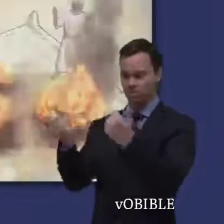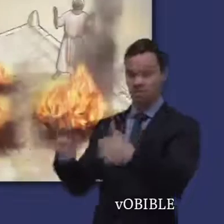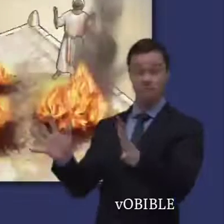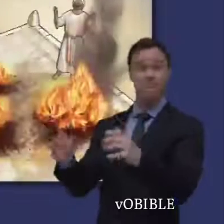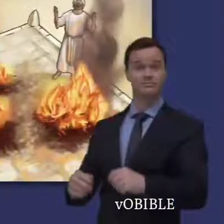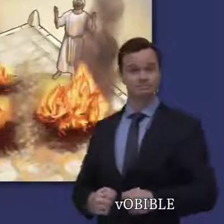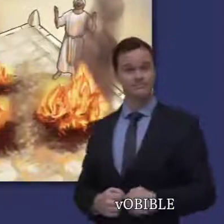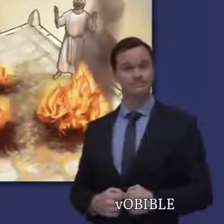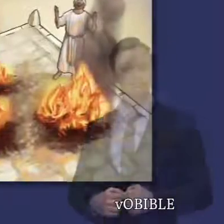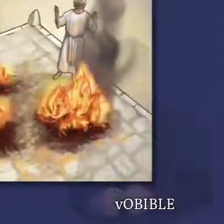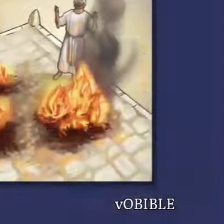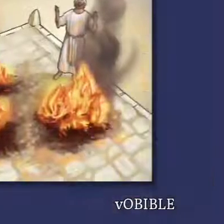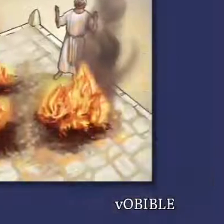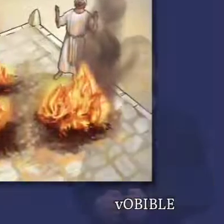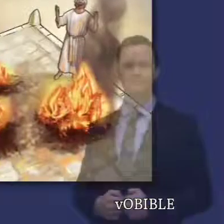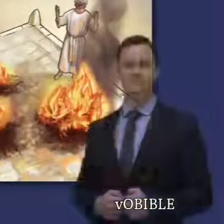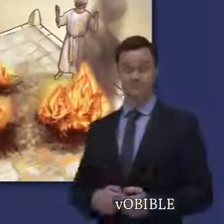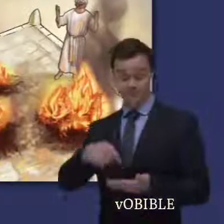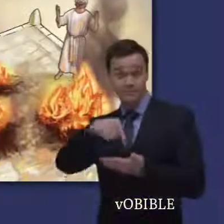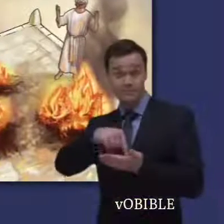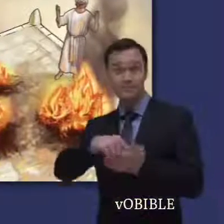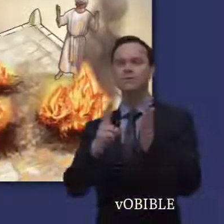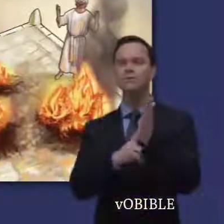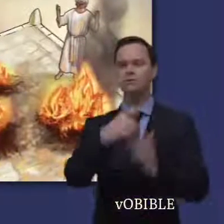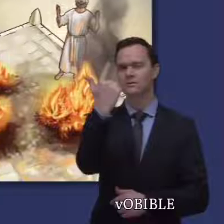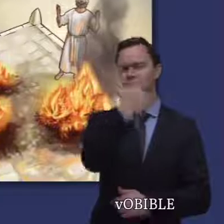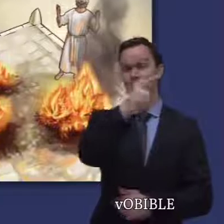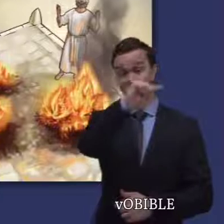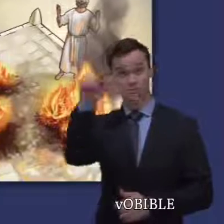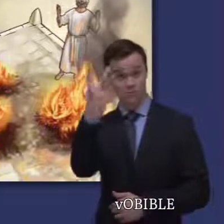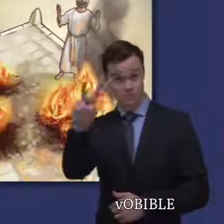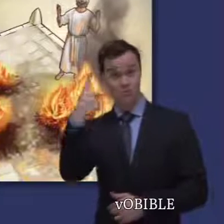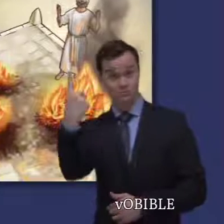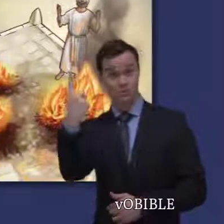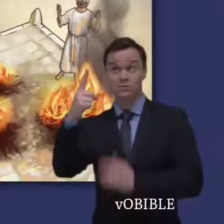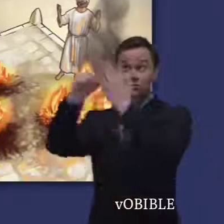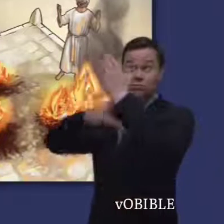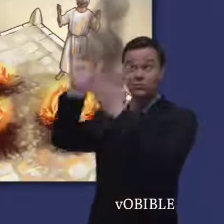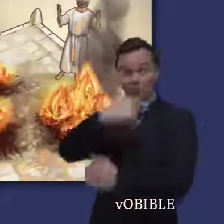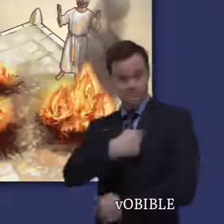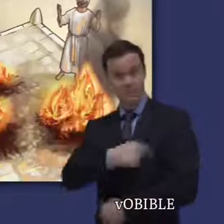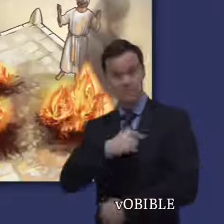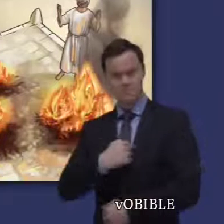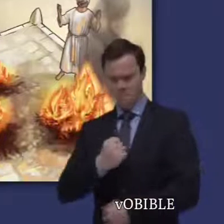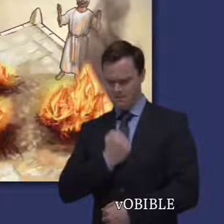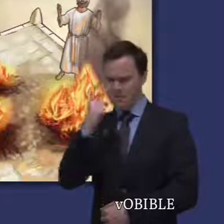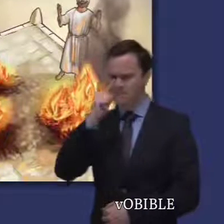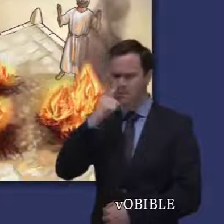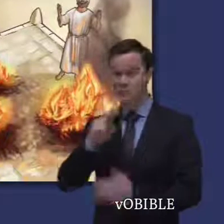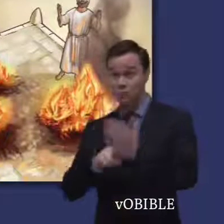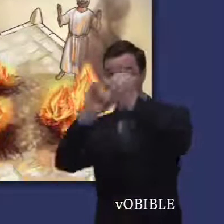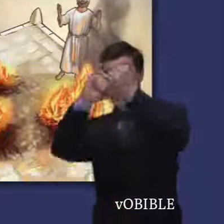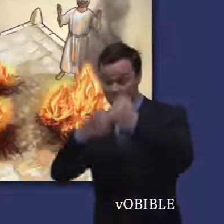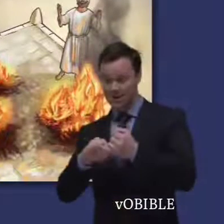In the closing verses, Jehovah promises to restore his people as a unified nation and reestablish true worship